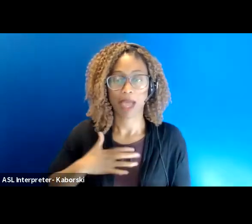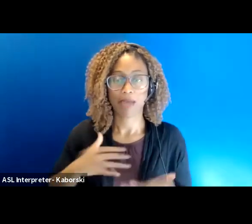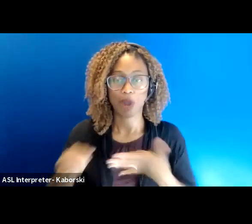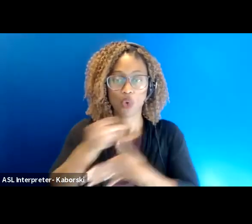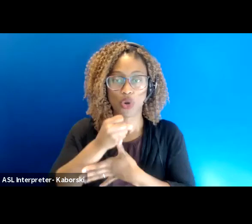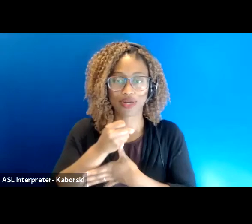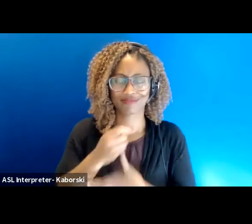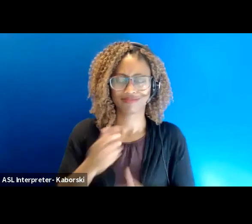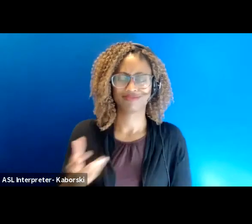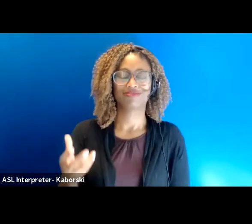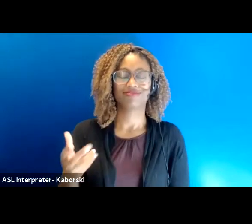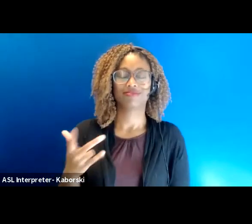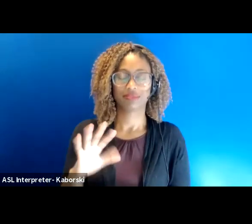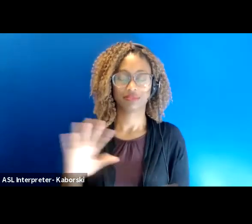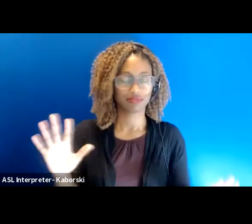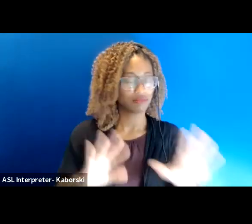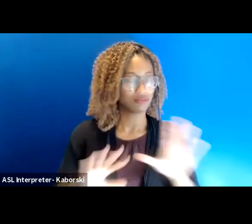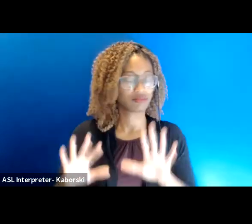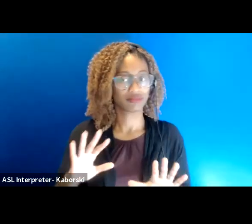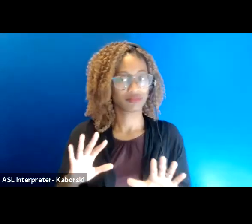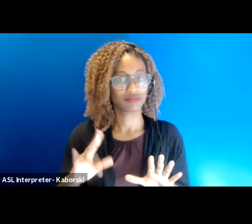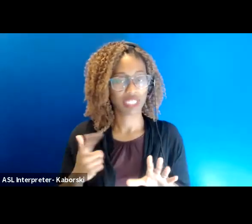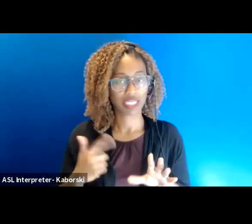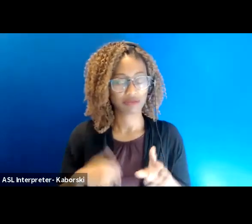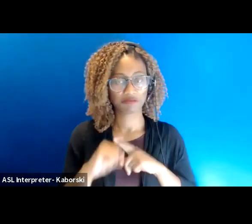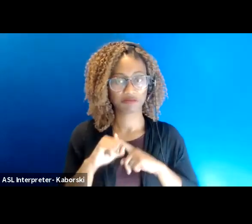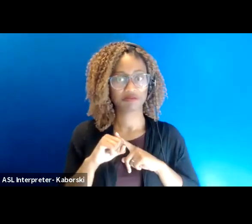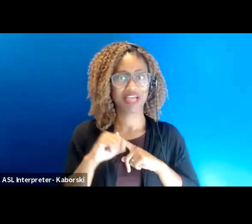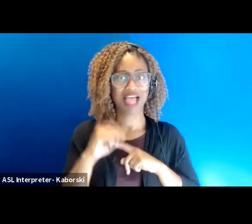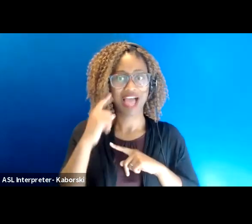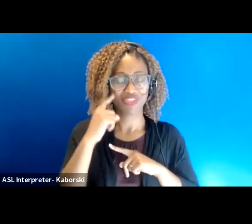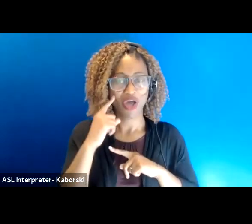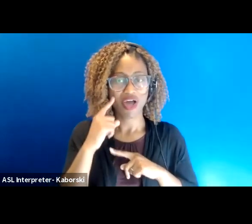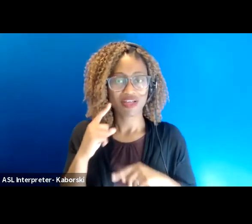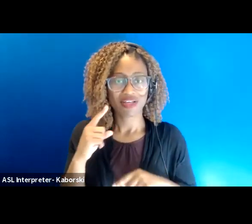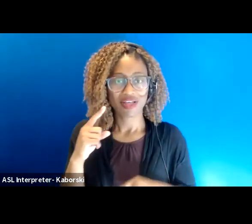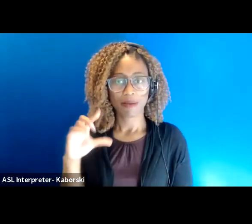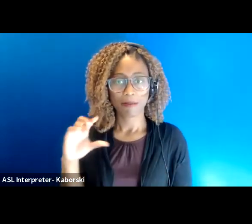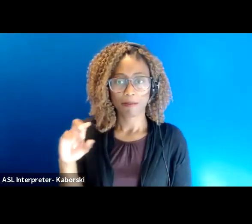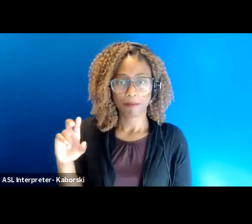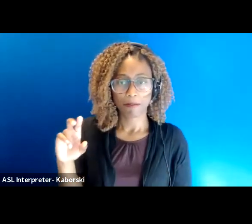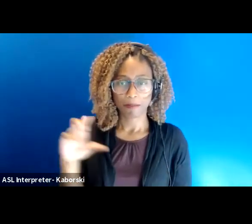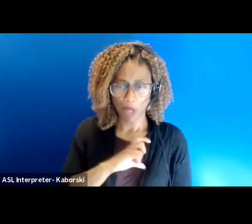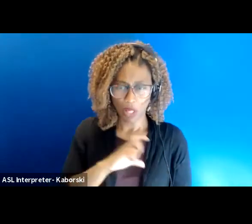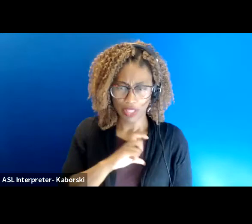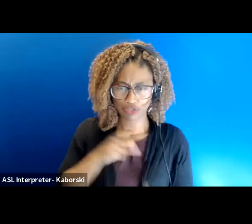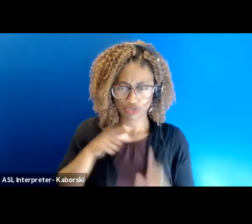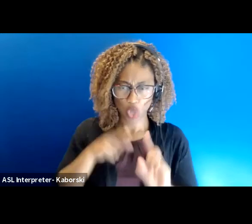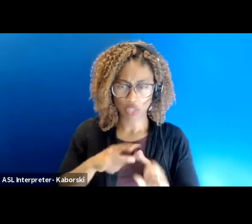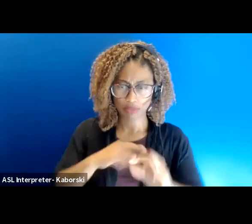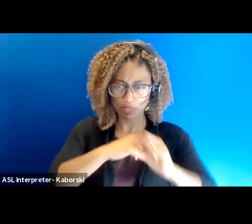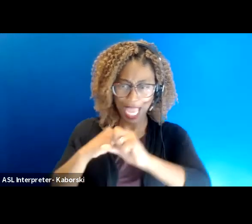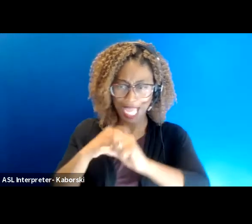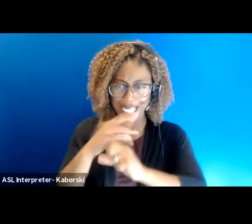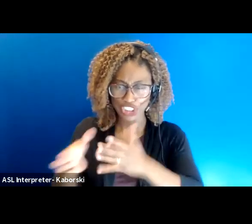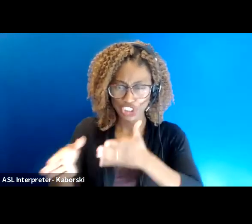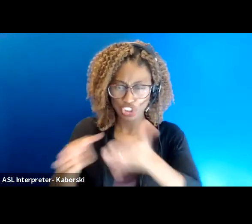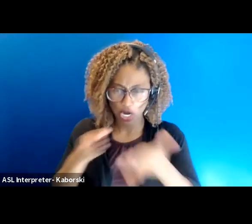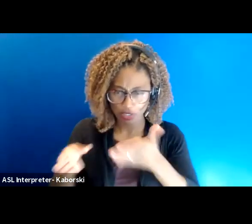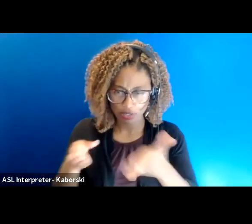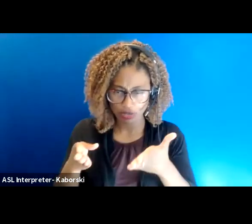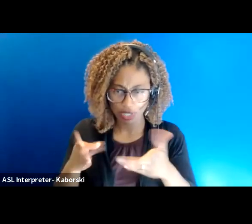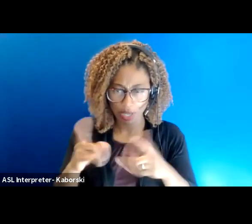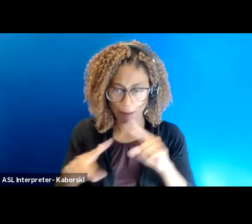kind of struck me because I always thought the police model was to protect and serve. But, you